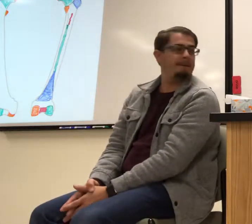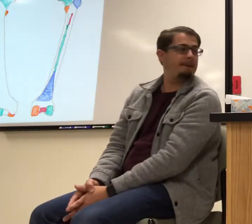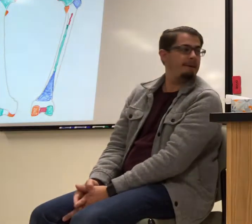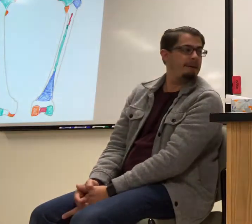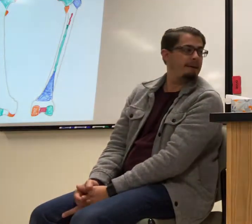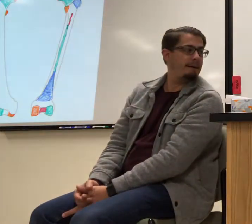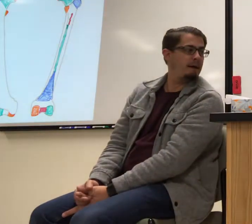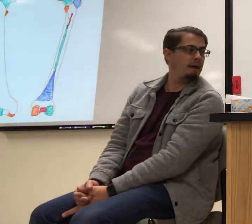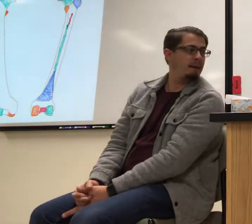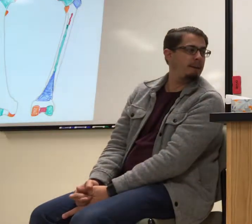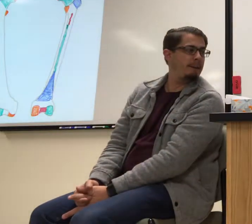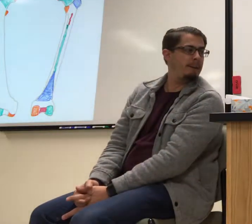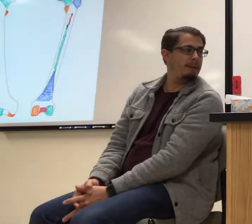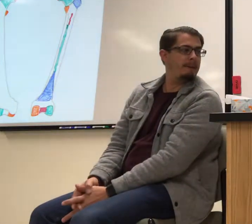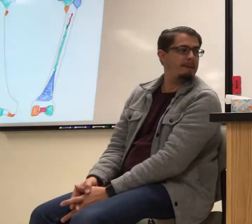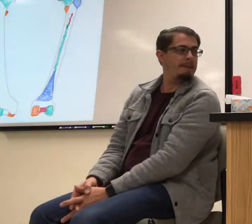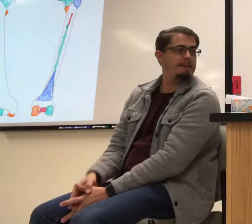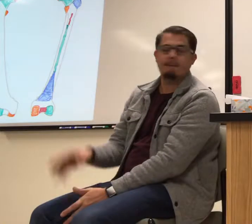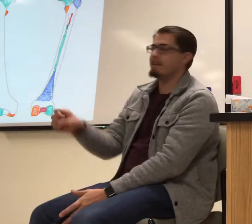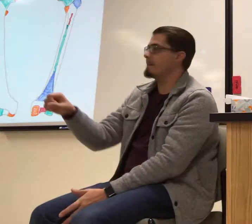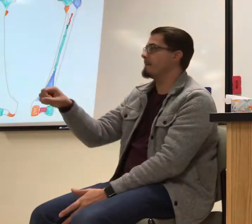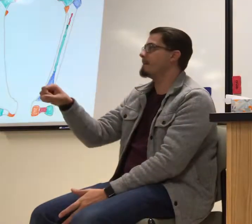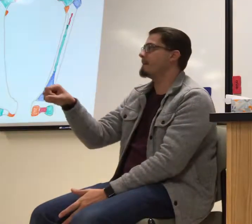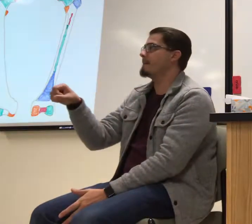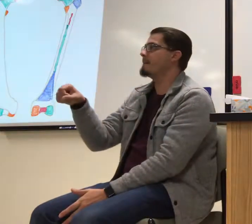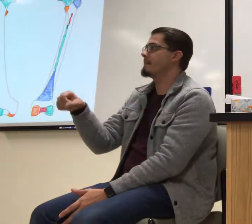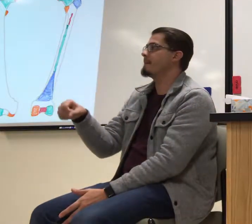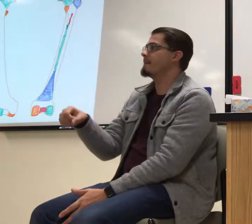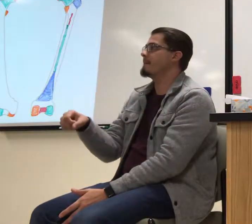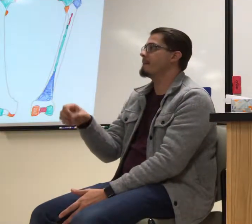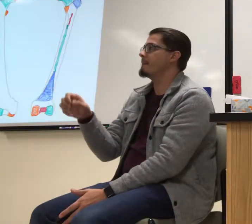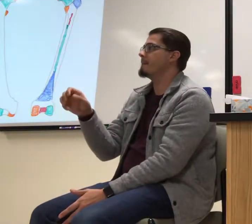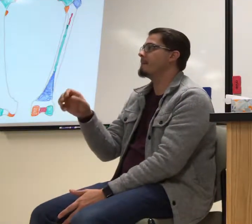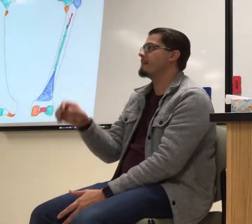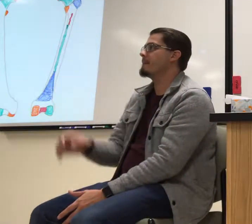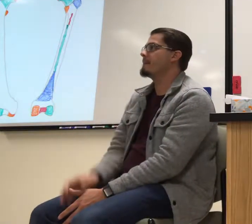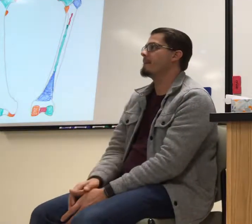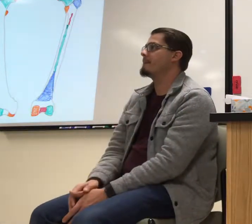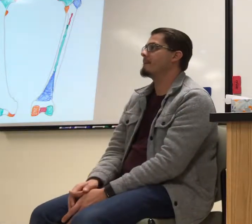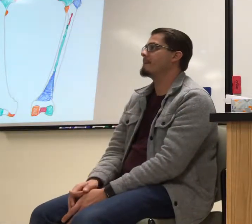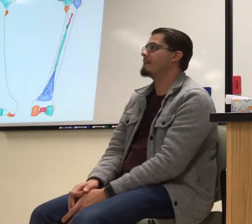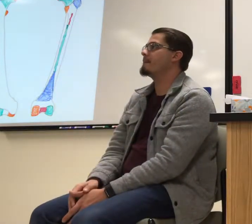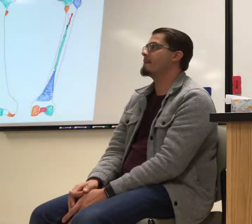They're simply on the sides of their respective condyles.